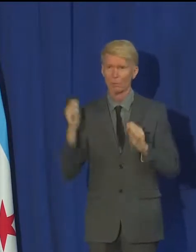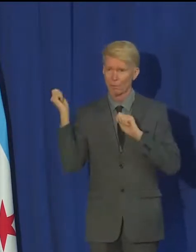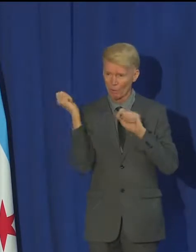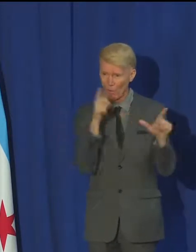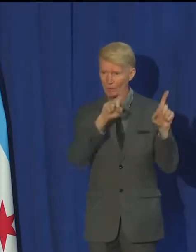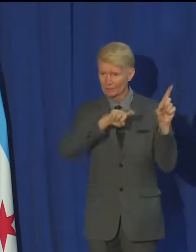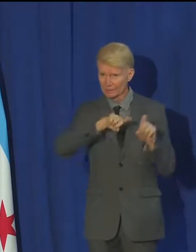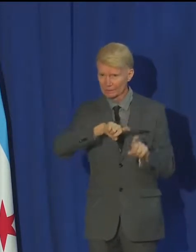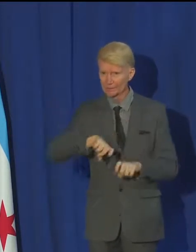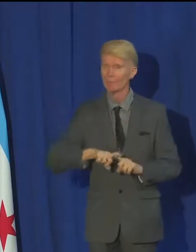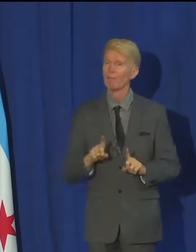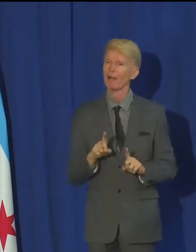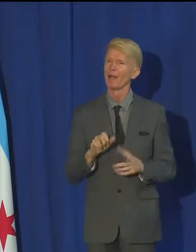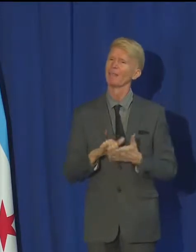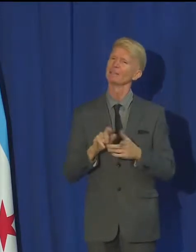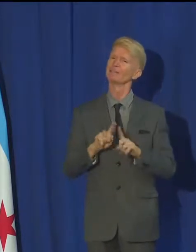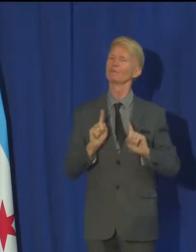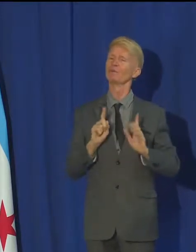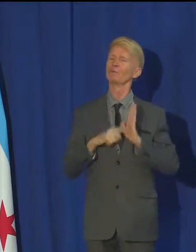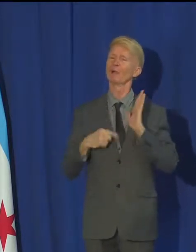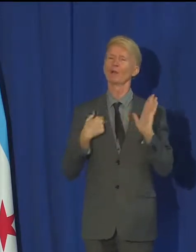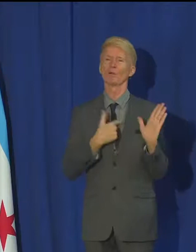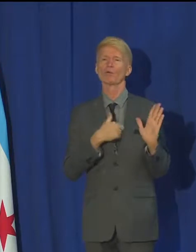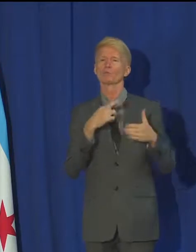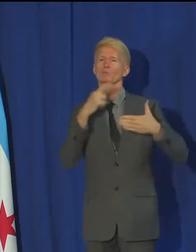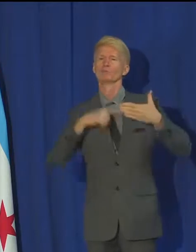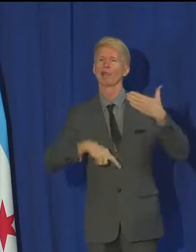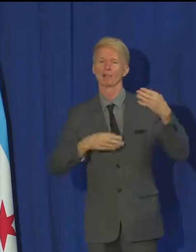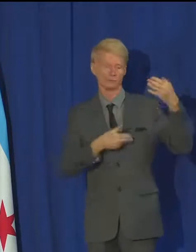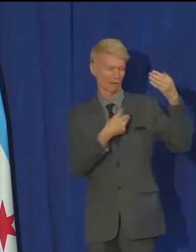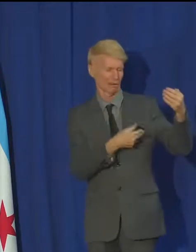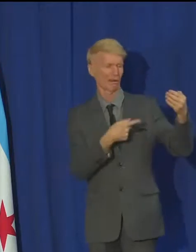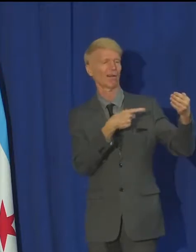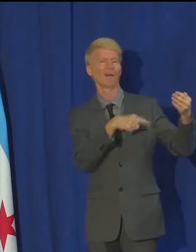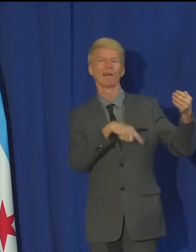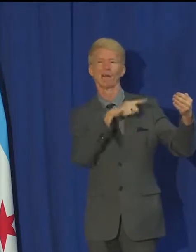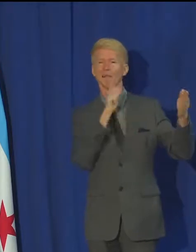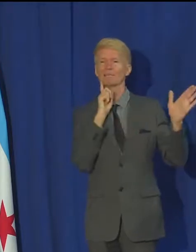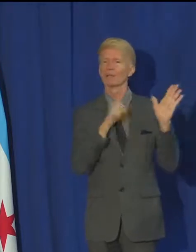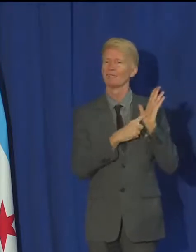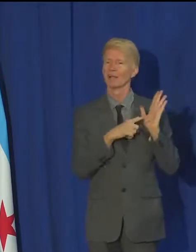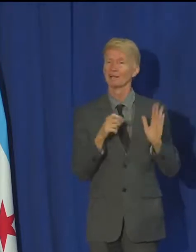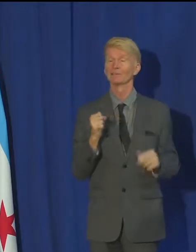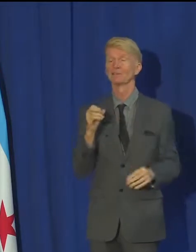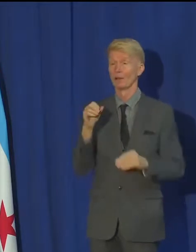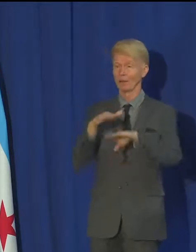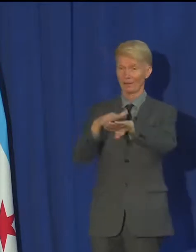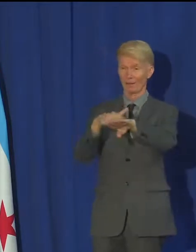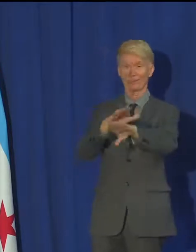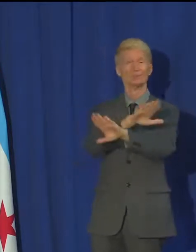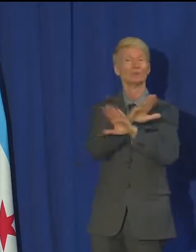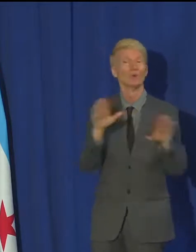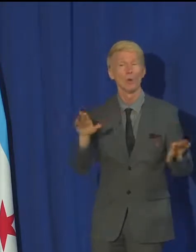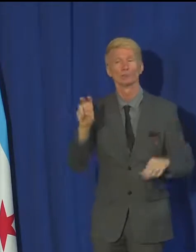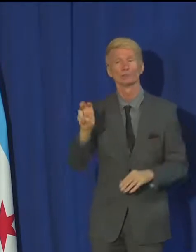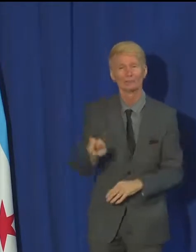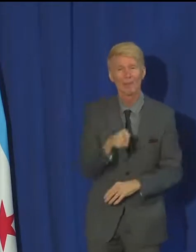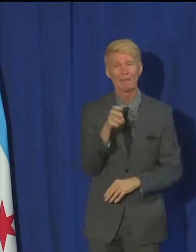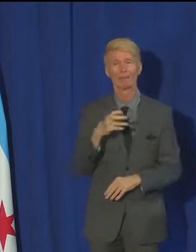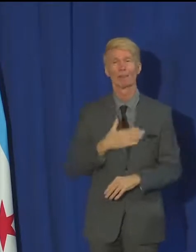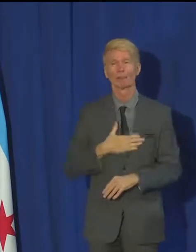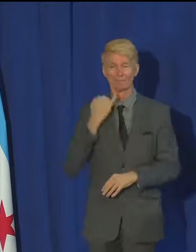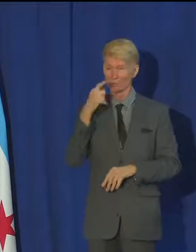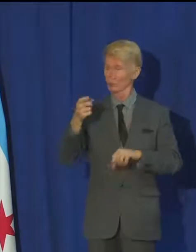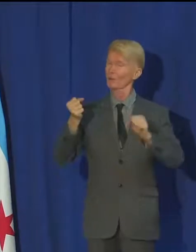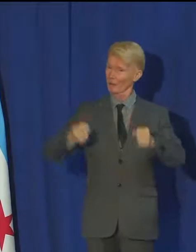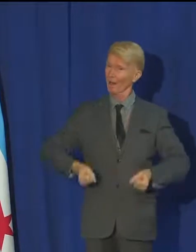are some of the differences that we see. So reminder to everybody, no matter where you live, don't travel if you can help it. If